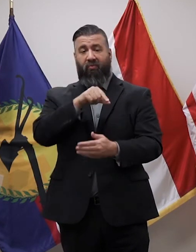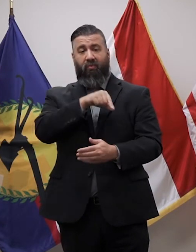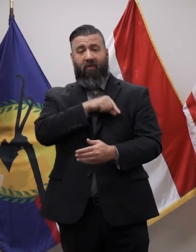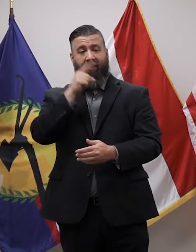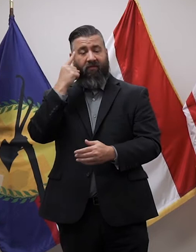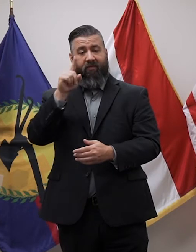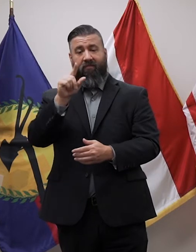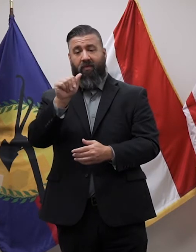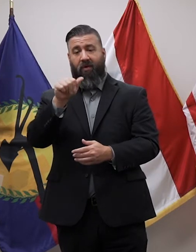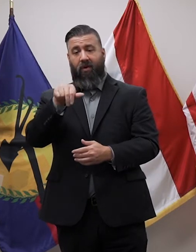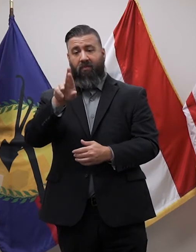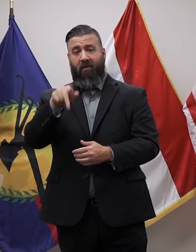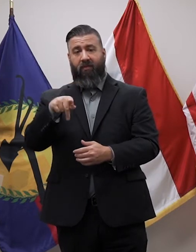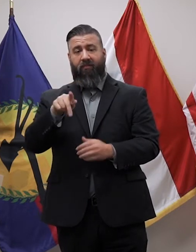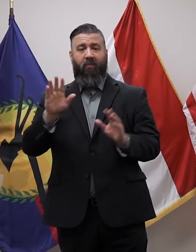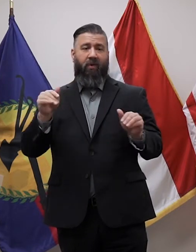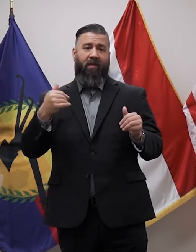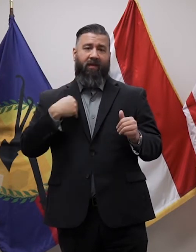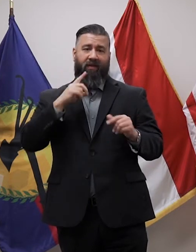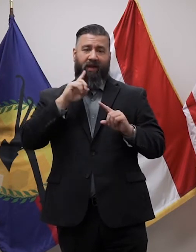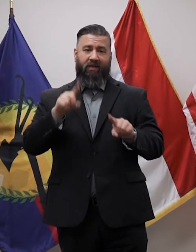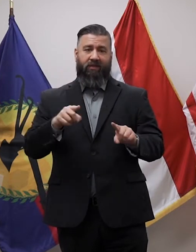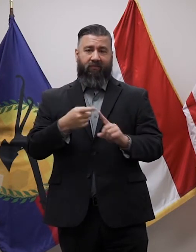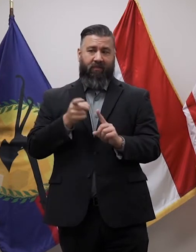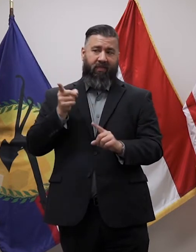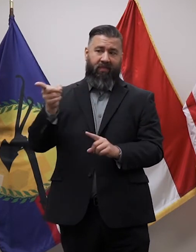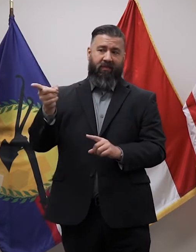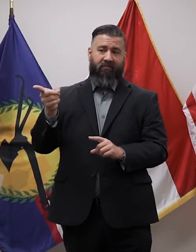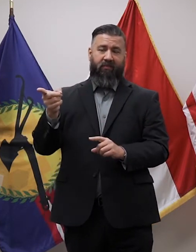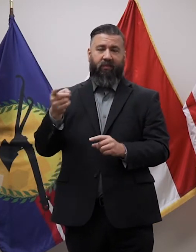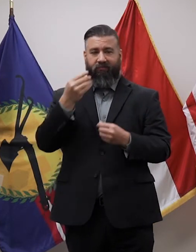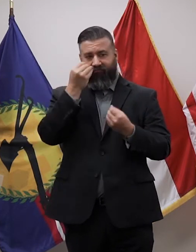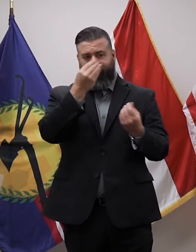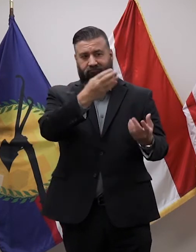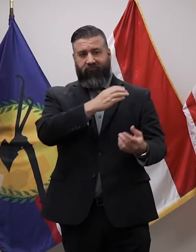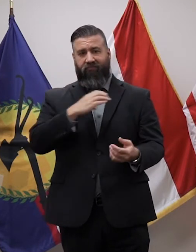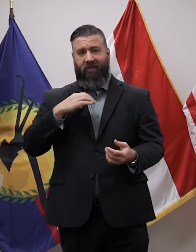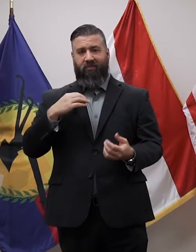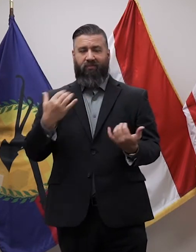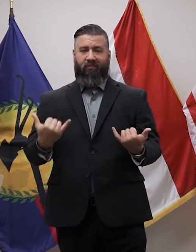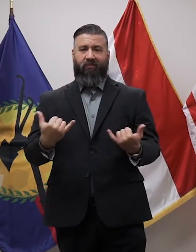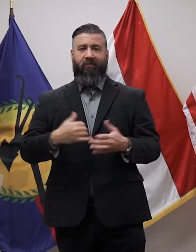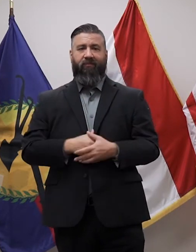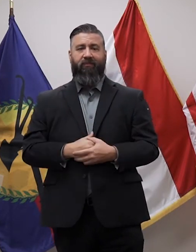to have the answer from Deloitte to share with council members today.